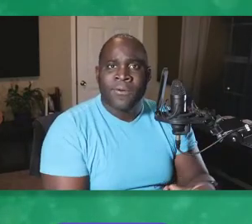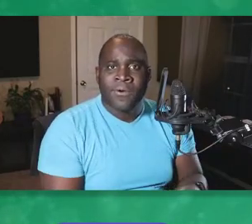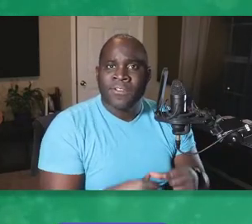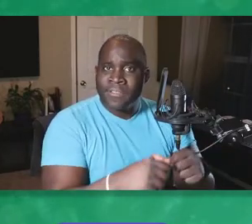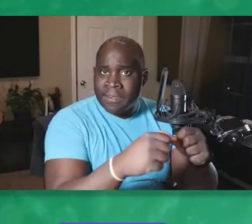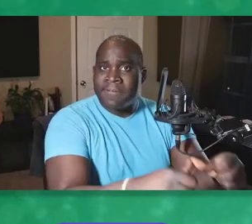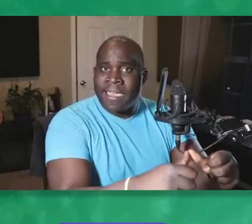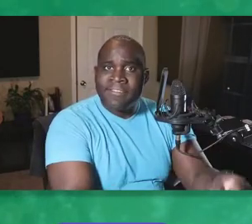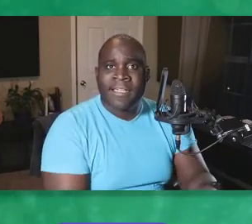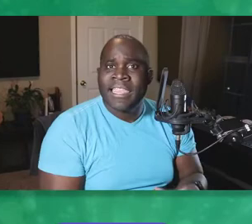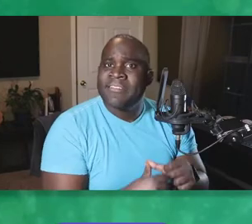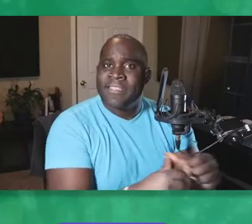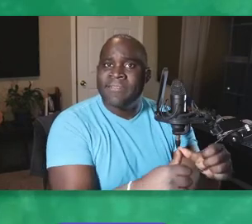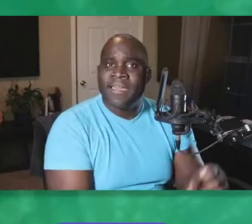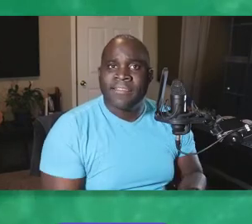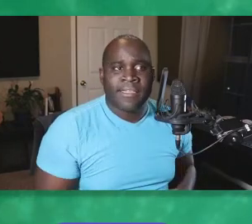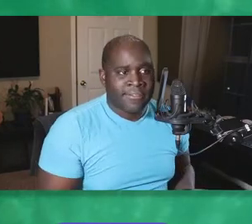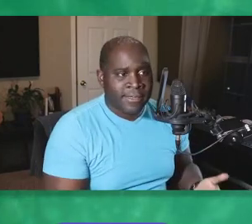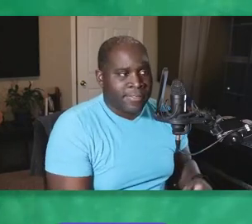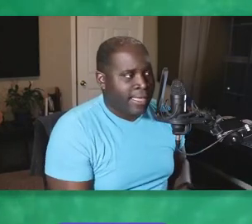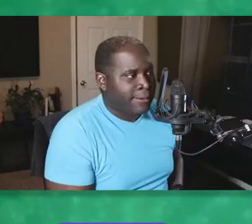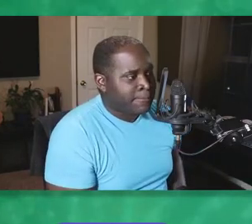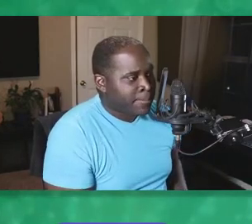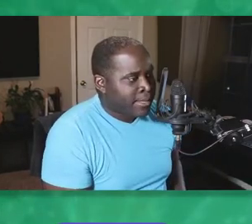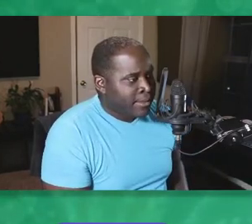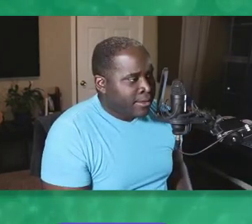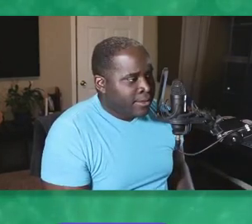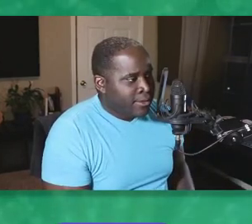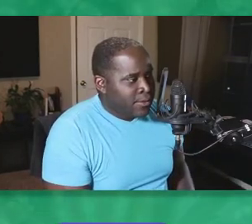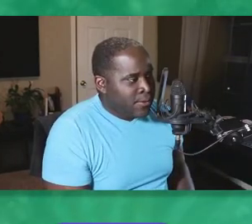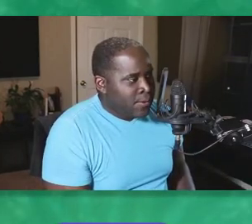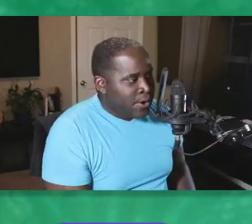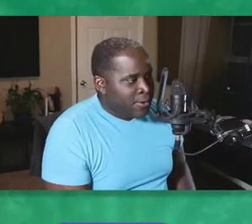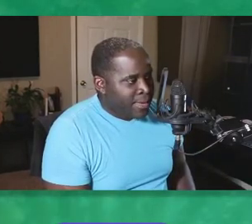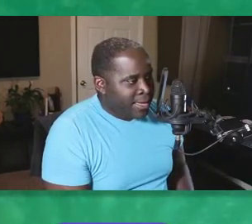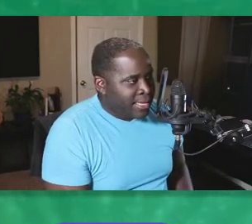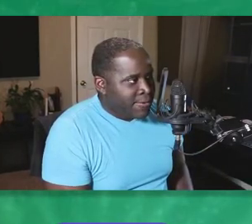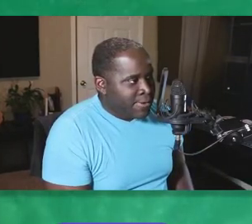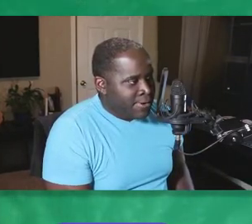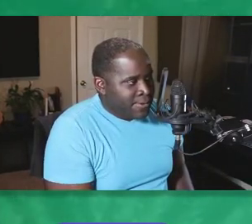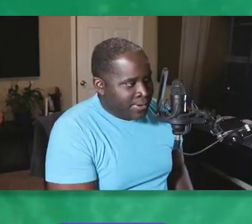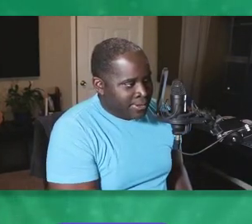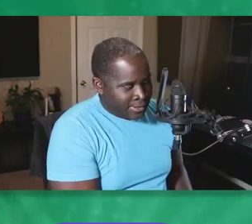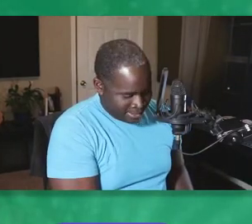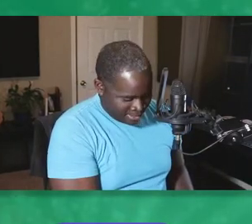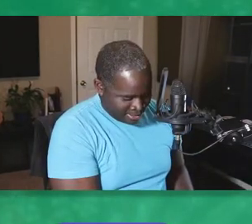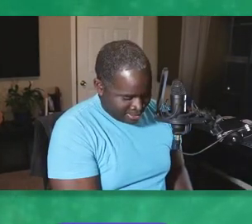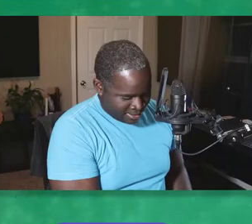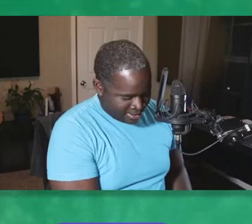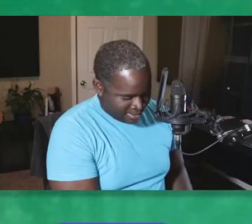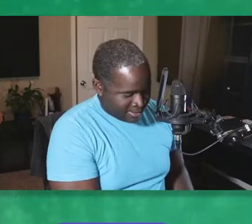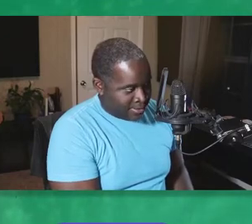unwavering, or steadfast. I like steadfast. I'll stick with that. You are my hero.